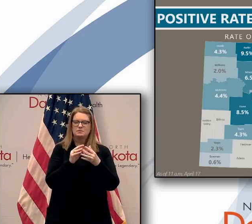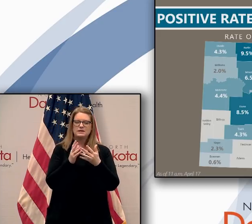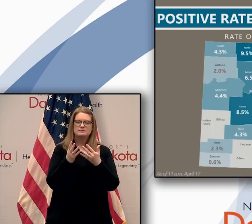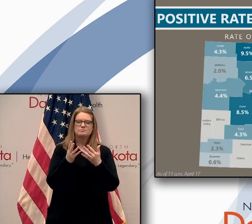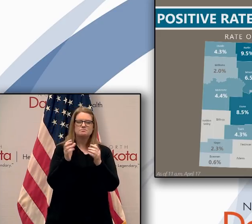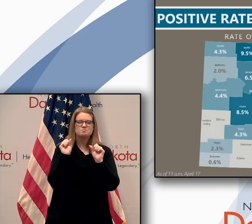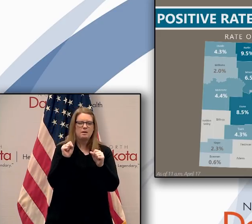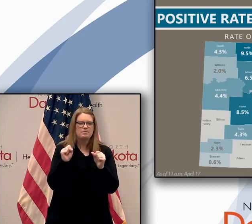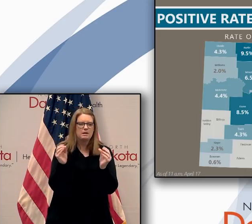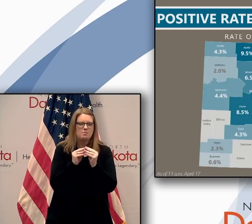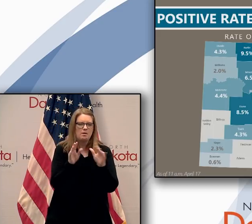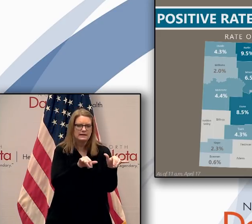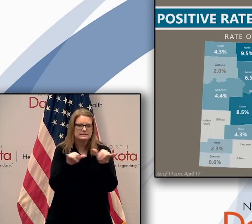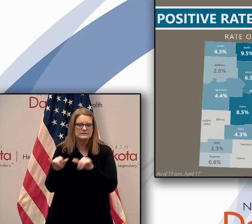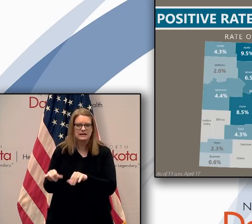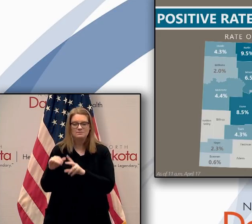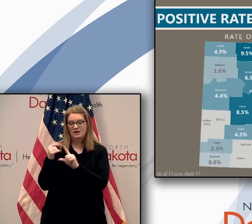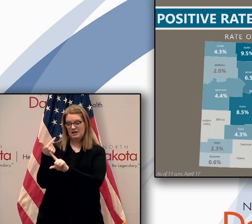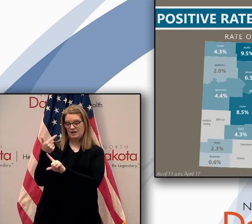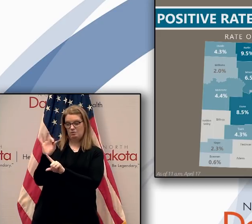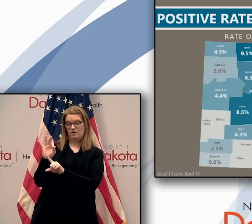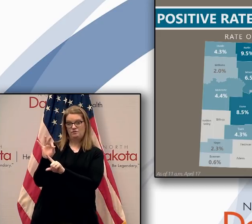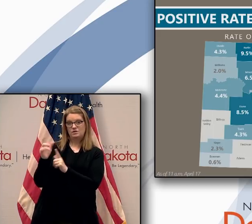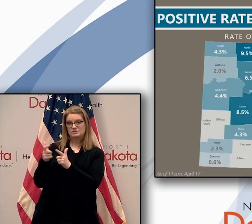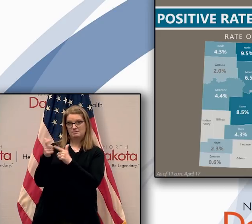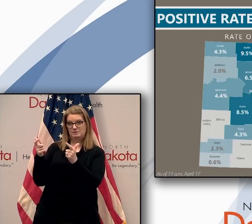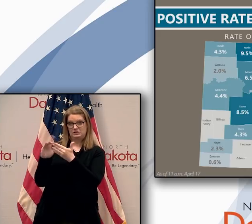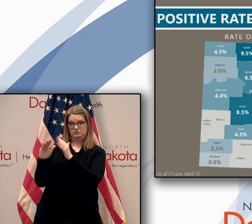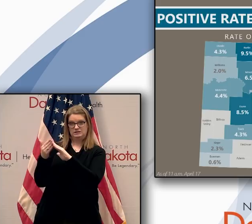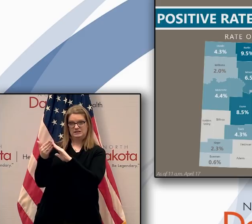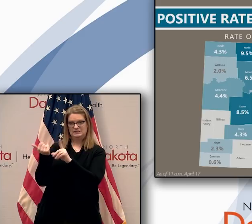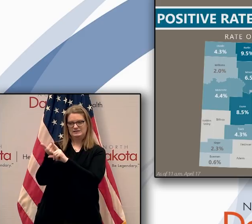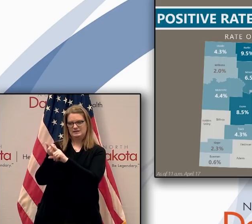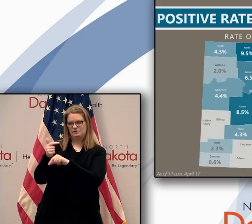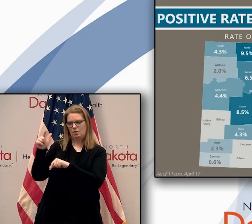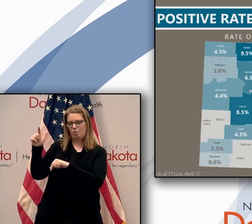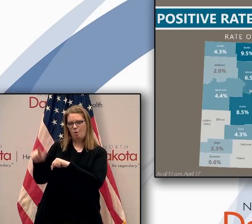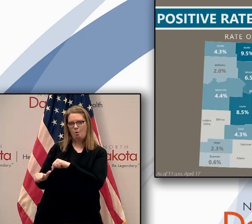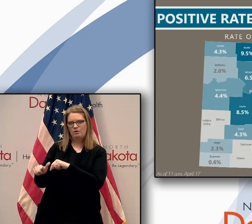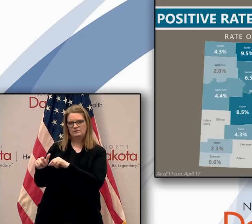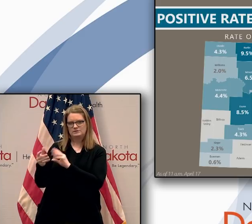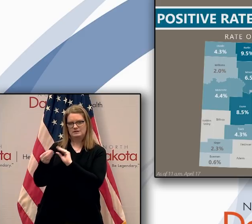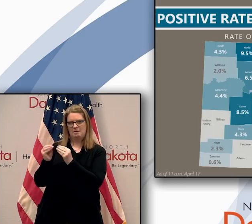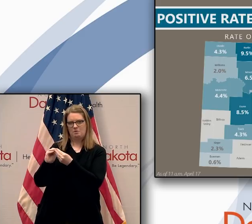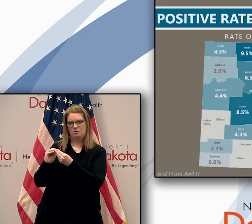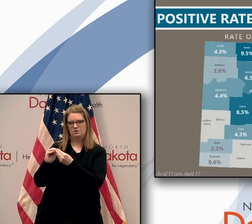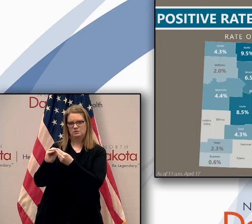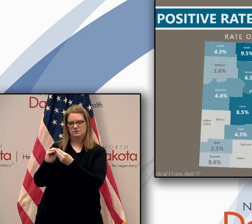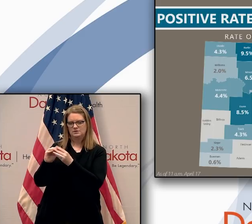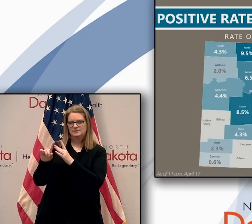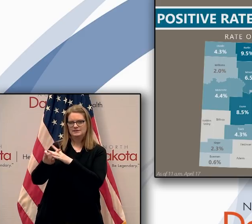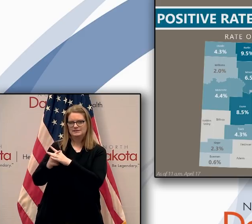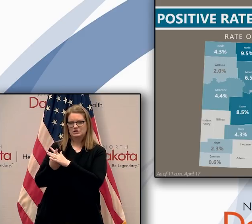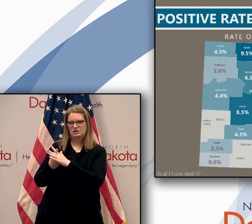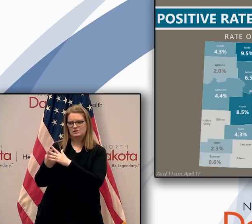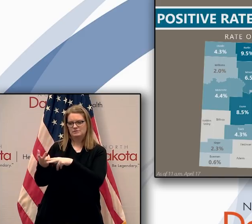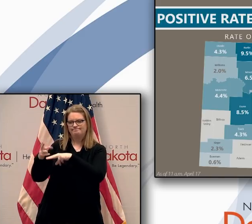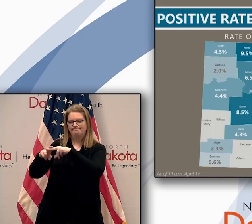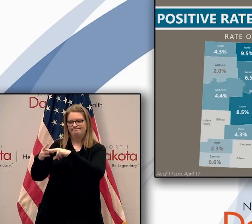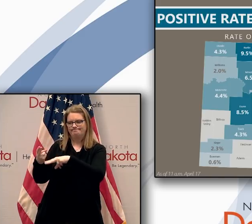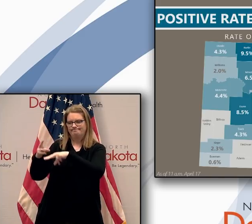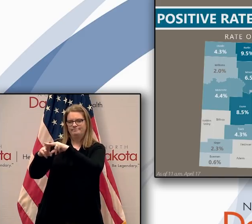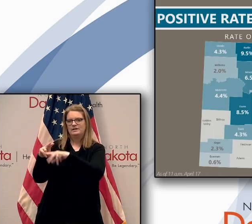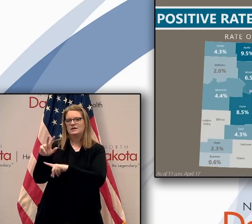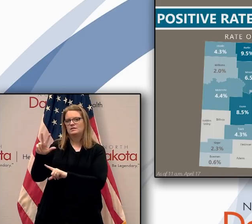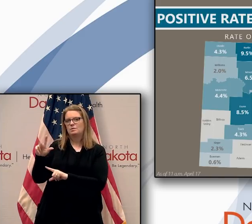Forks, which had been among our largest cities having the lowest accounts, is starting to climb. They're at